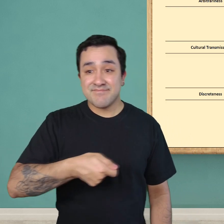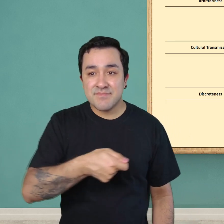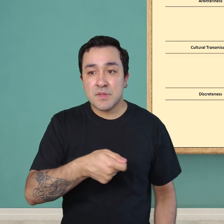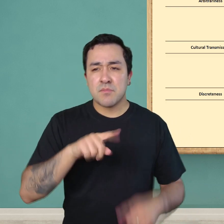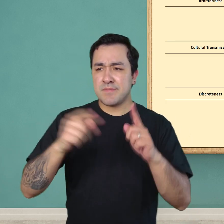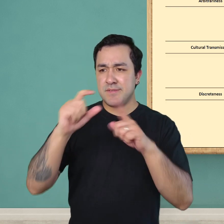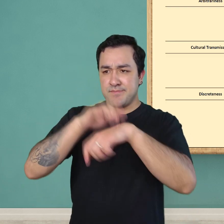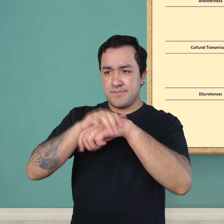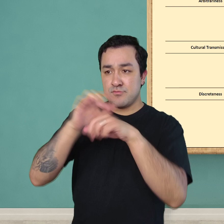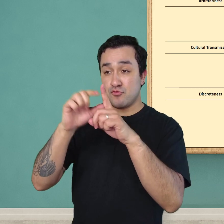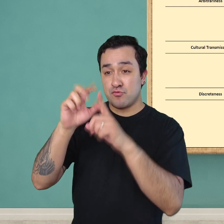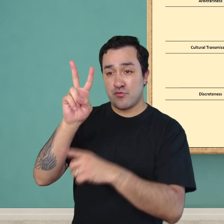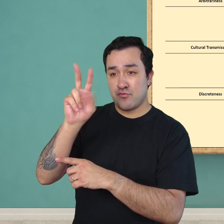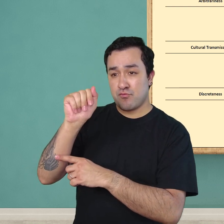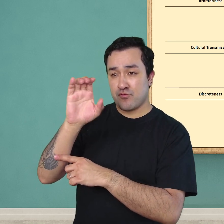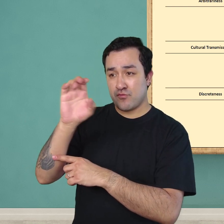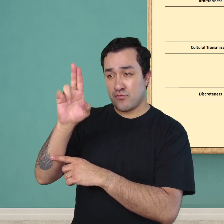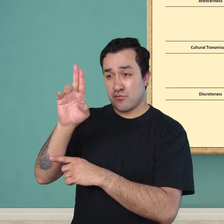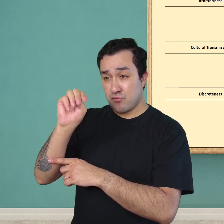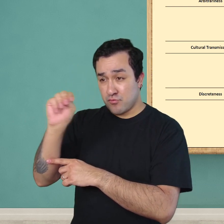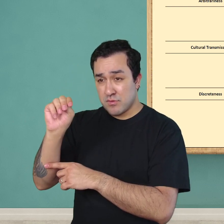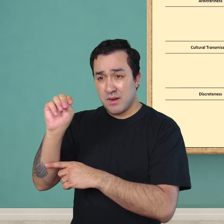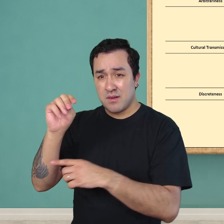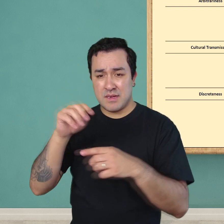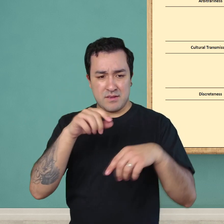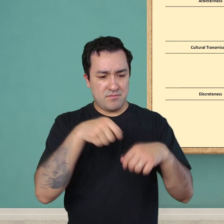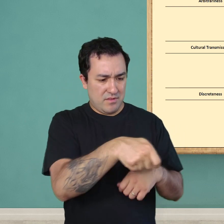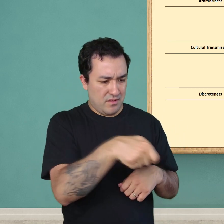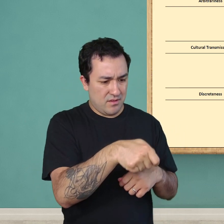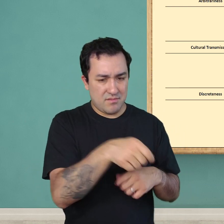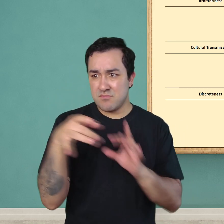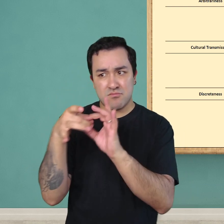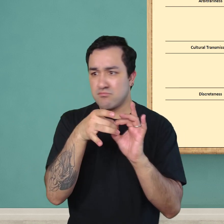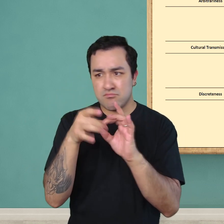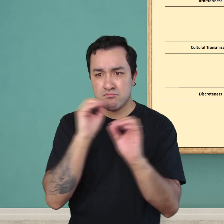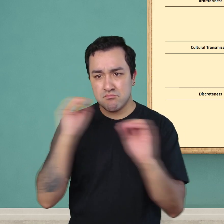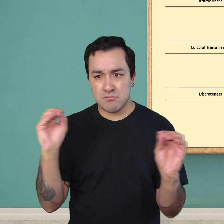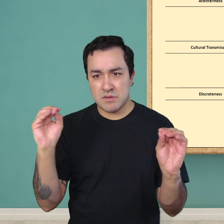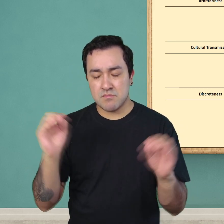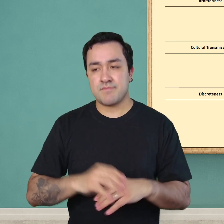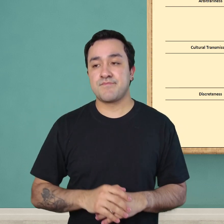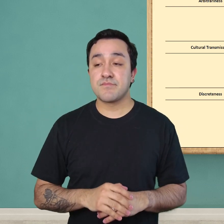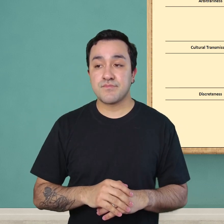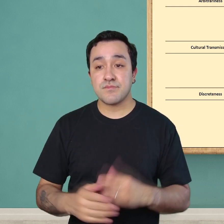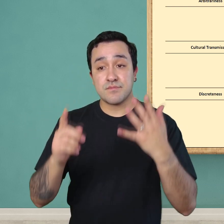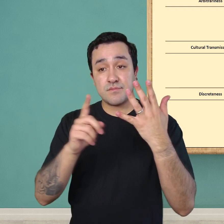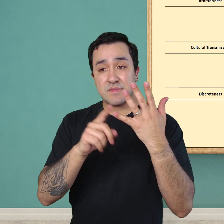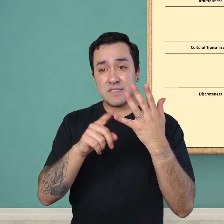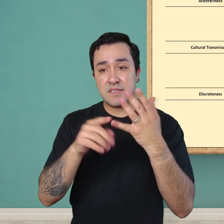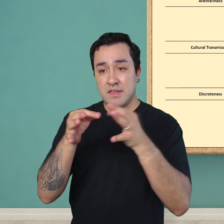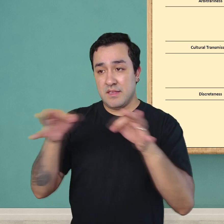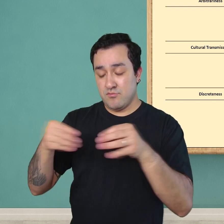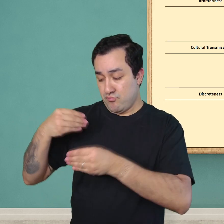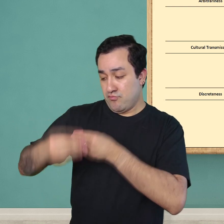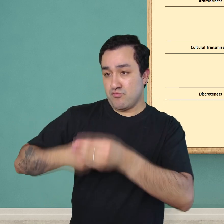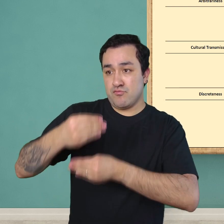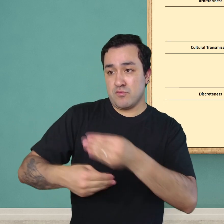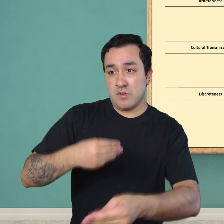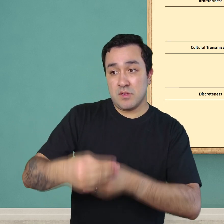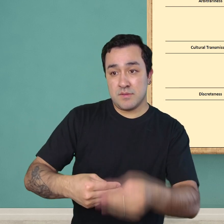vacuum does look like the action of vacuuming, but the English word vacuum has no connection to the object. Fifth, the language can